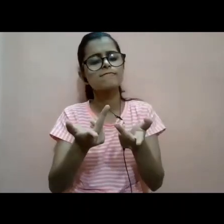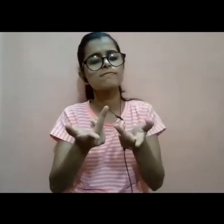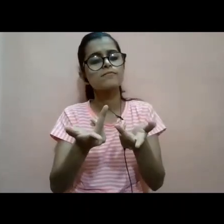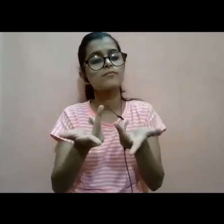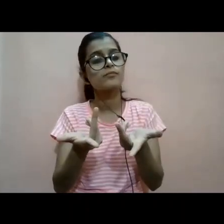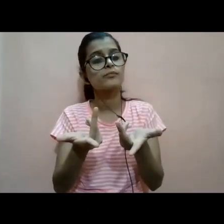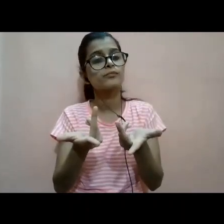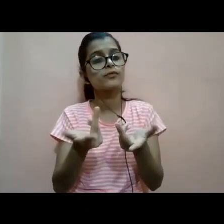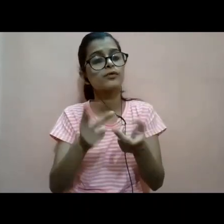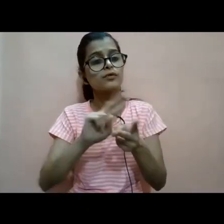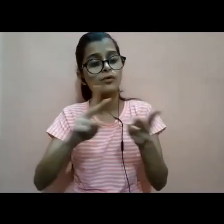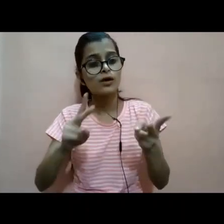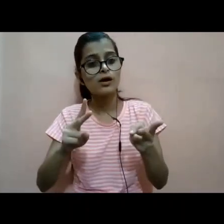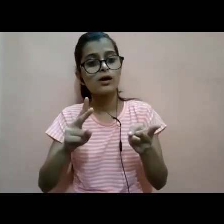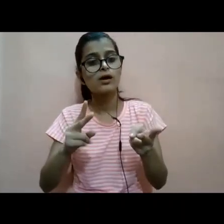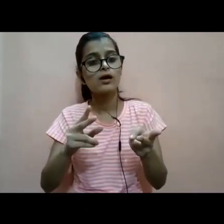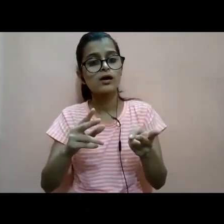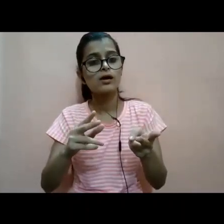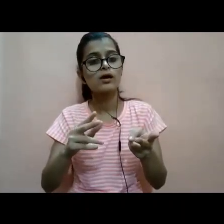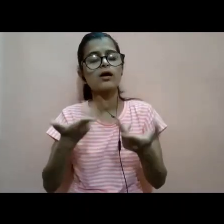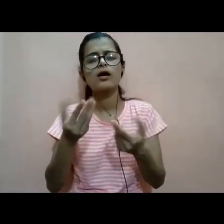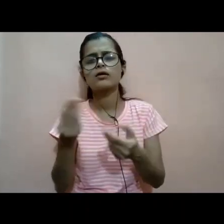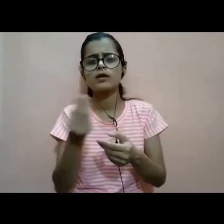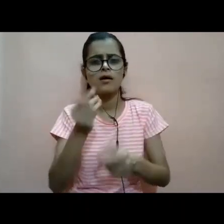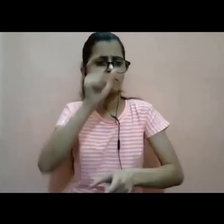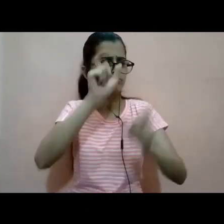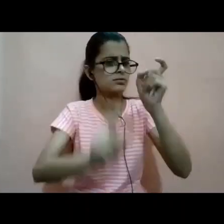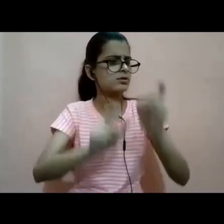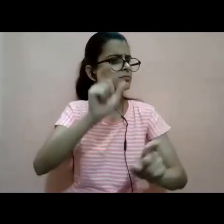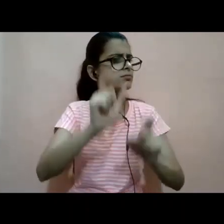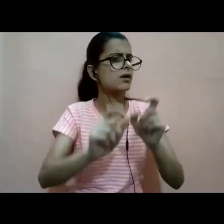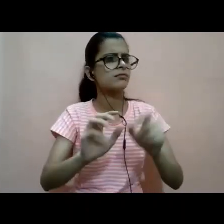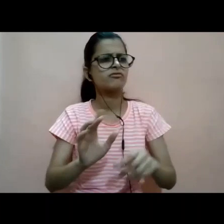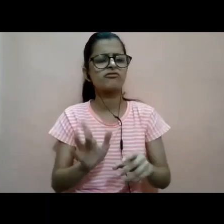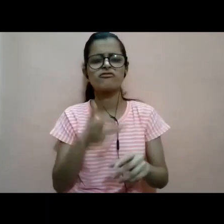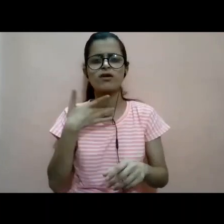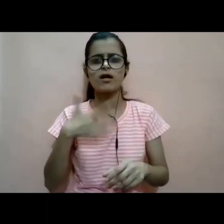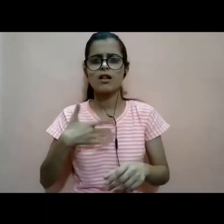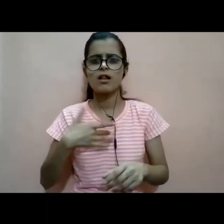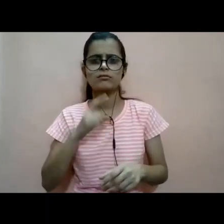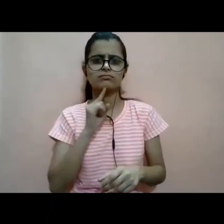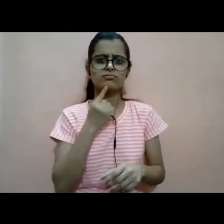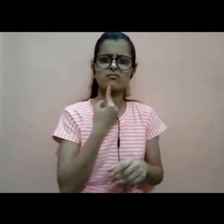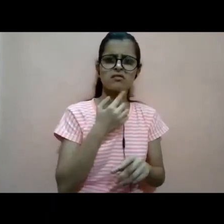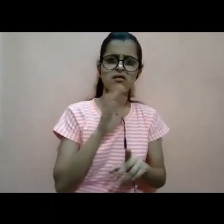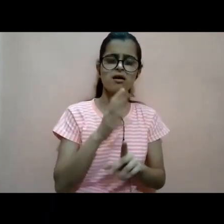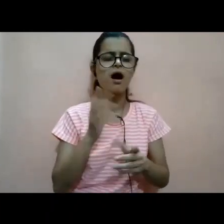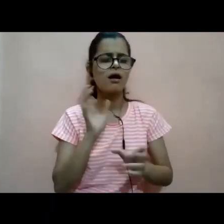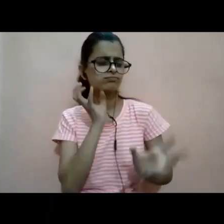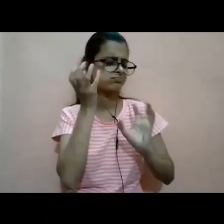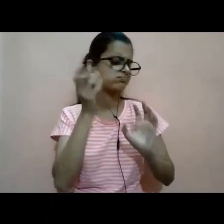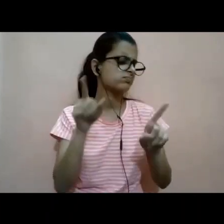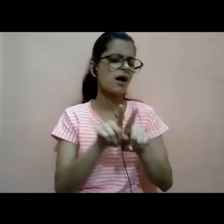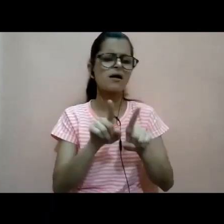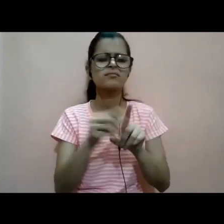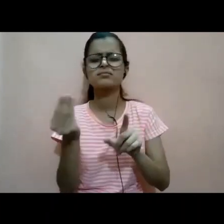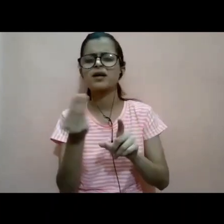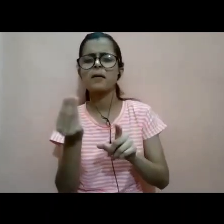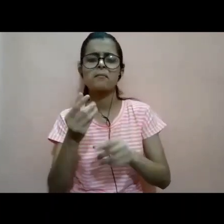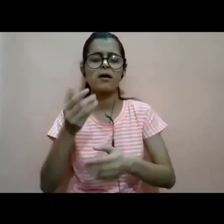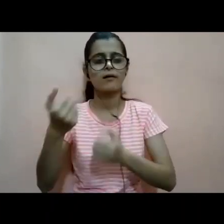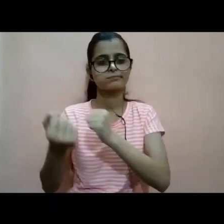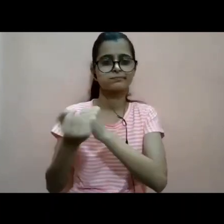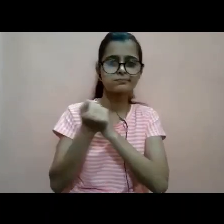that people suddenly felt this is a really radical idea, that people, that if we all got together and shared our resources, we could be supporting one another. Isn't